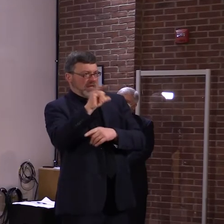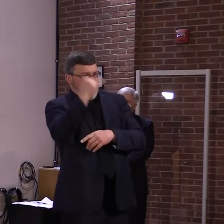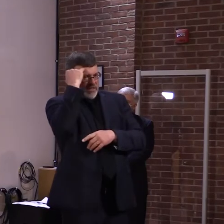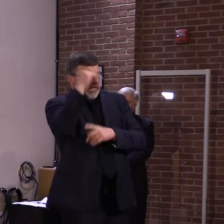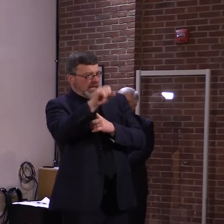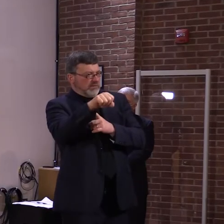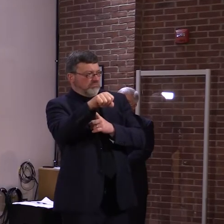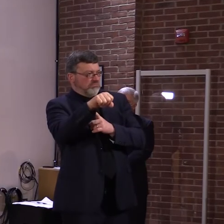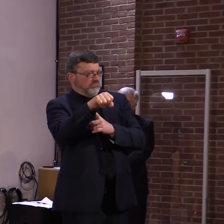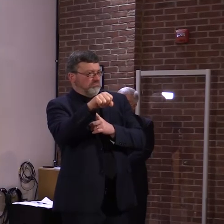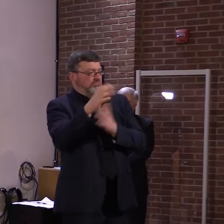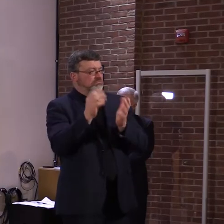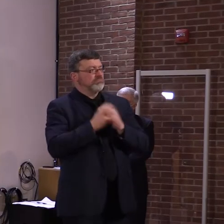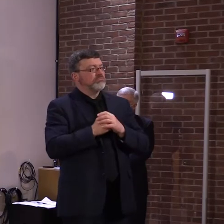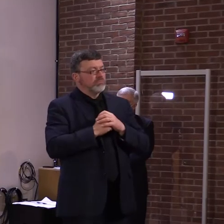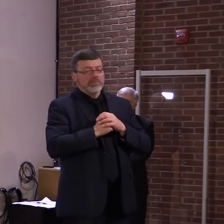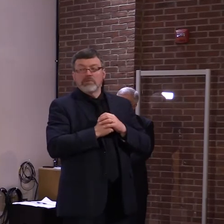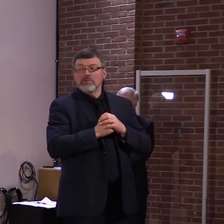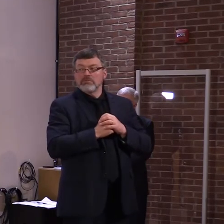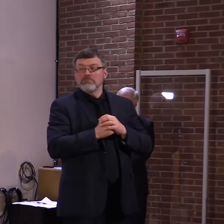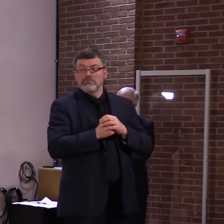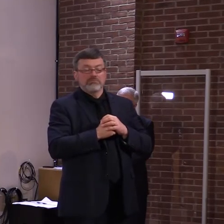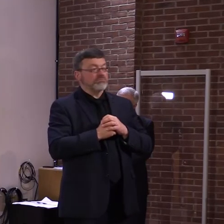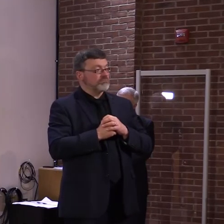facilities to do just what you asked.